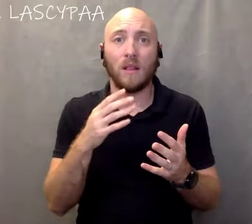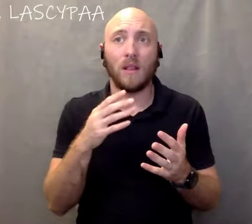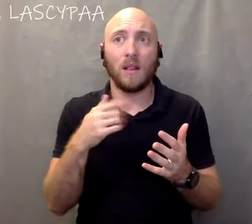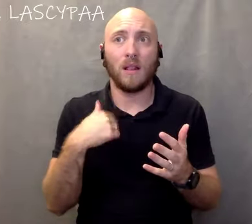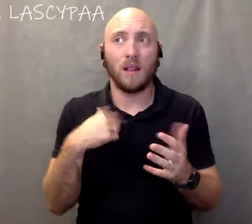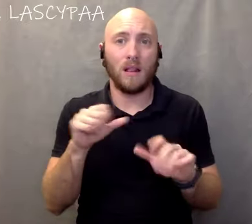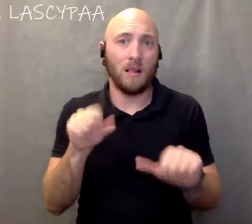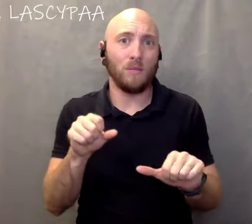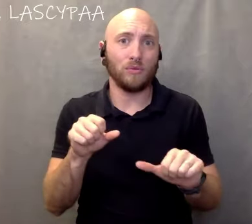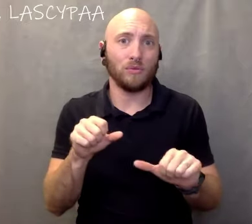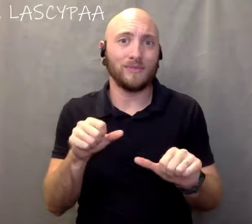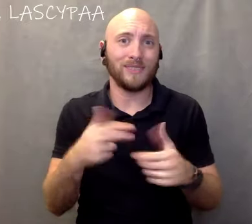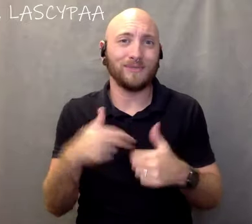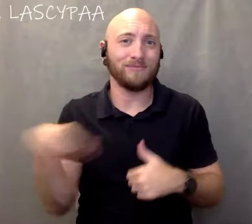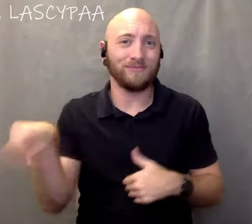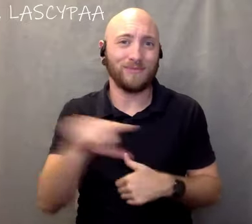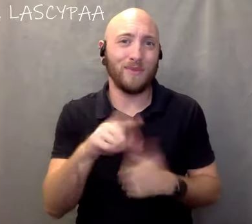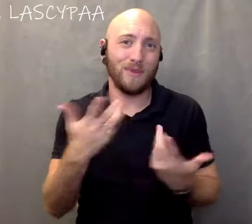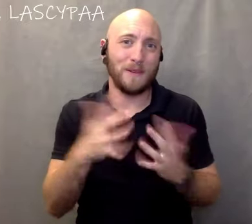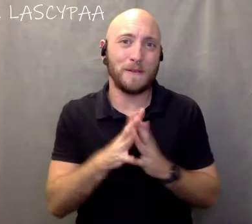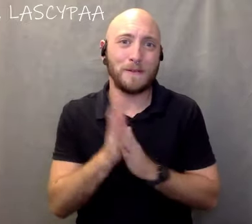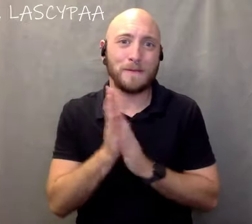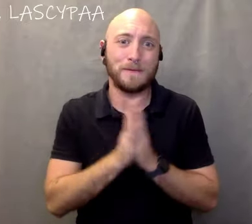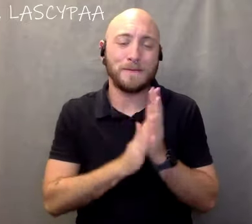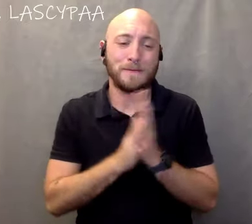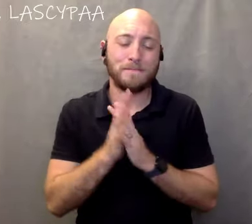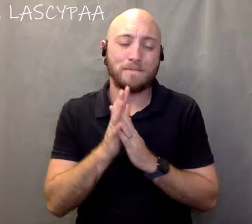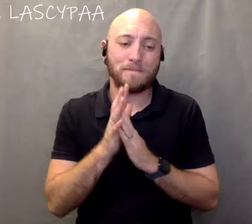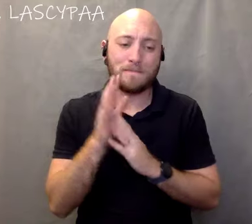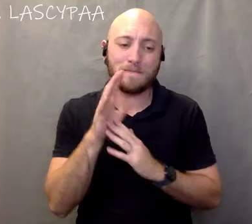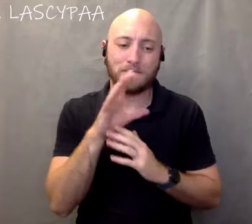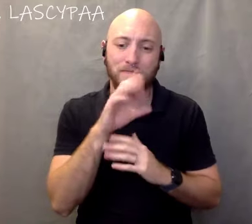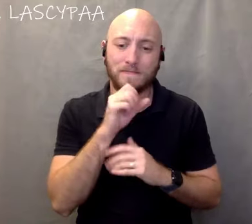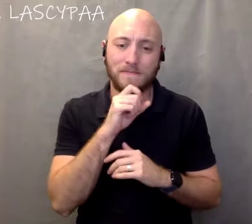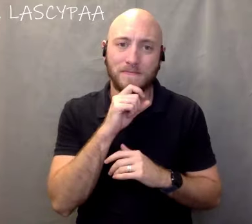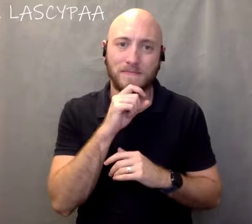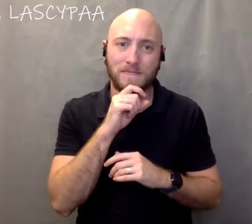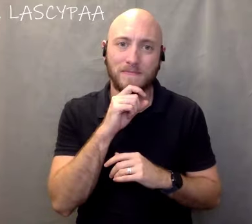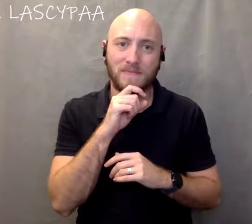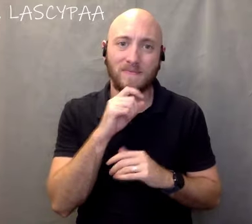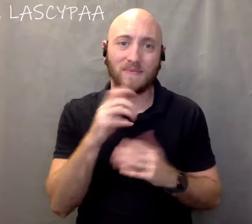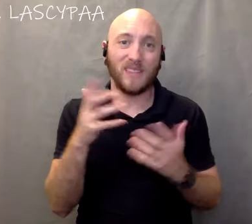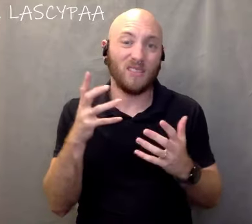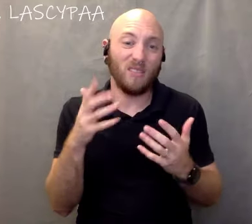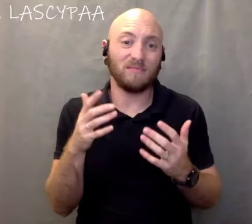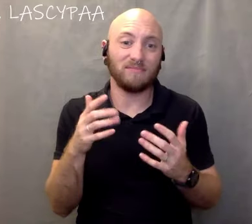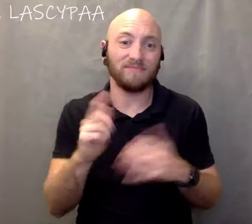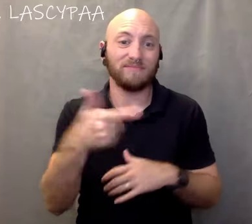be a part of this. I guess from there, I'll let y'all take over the meeting.